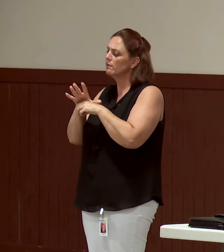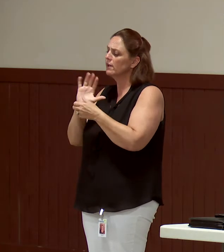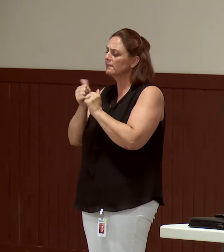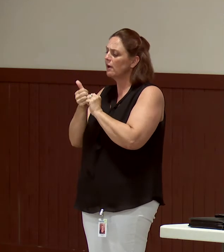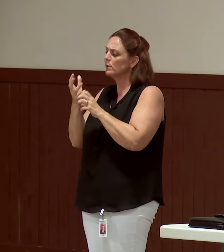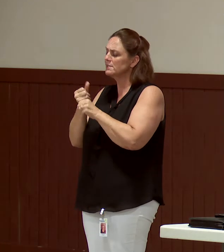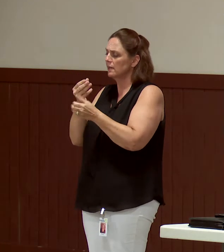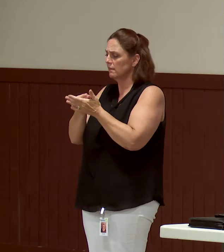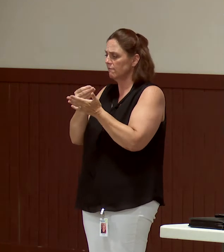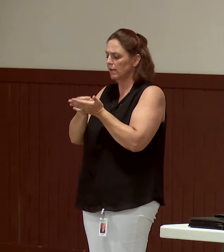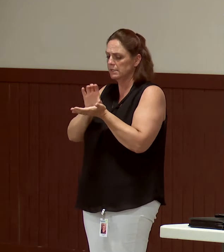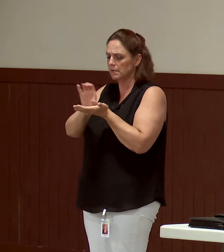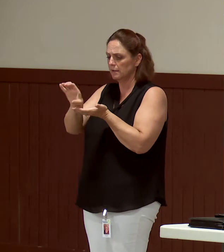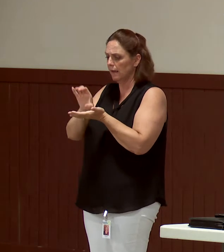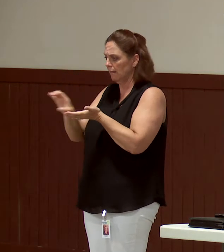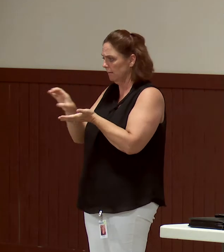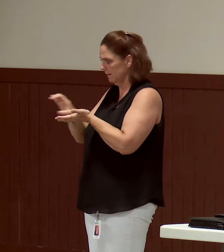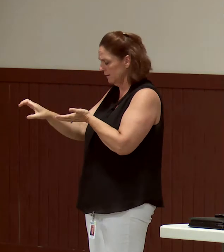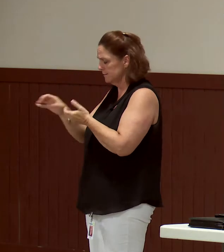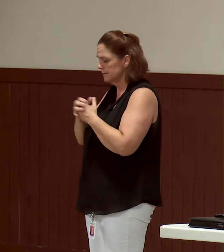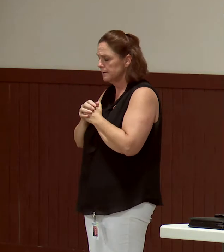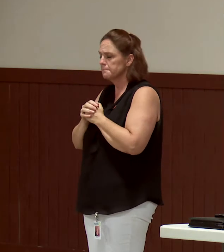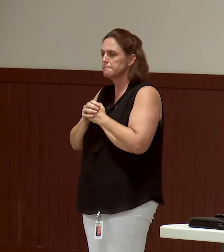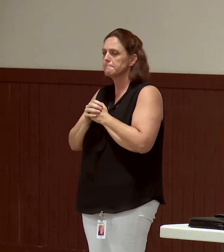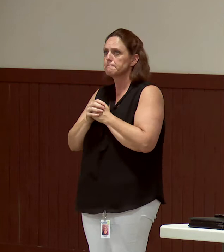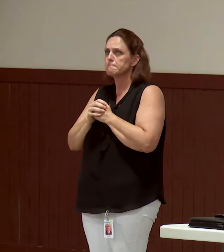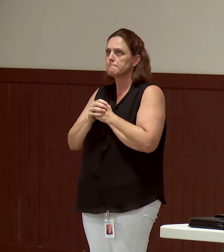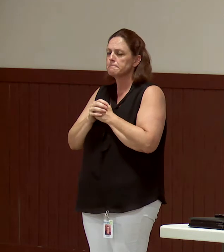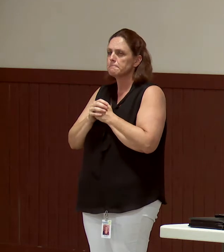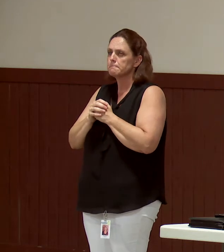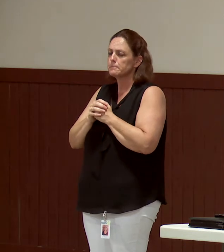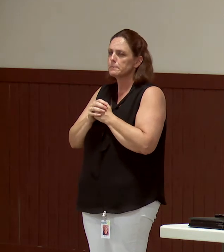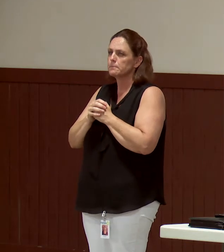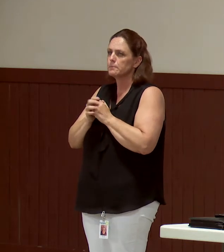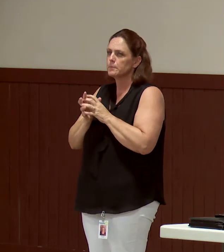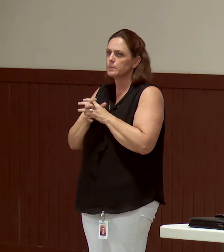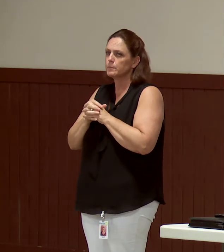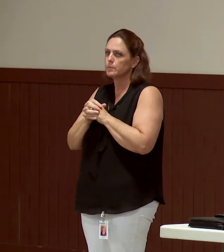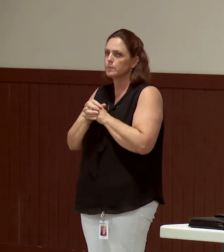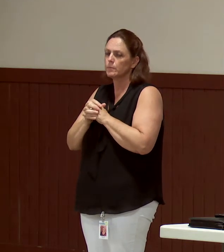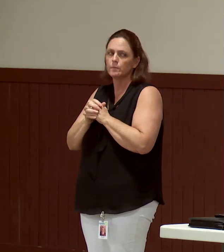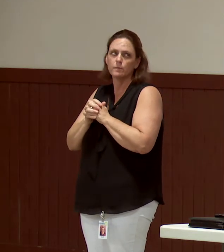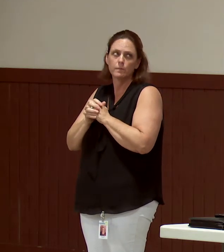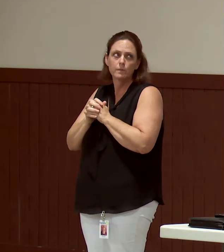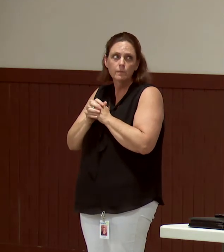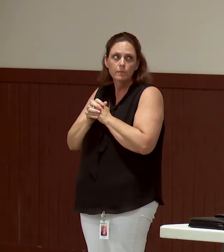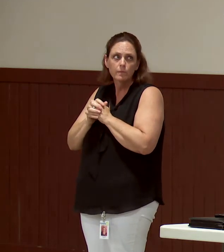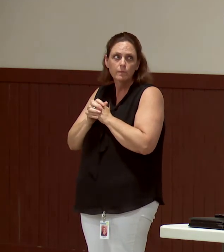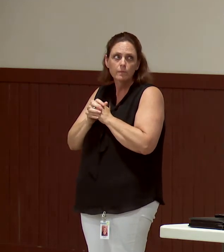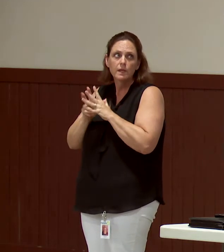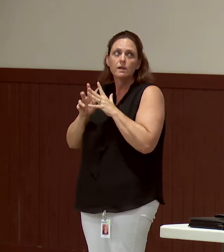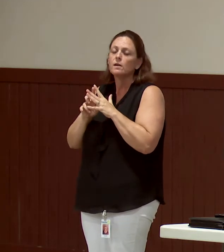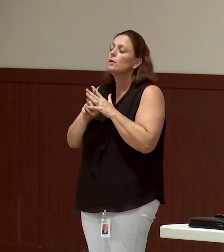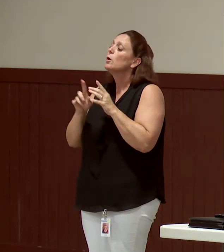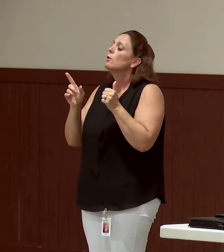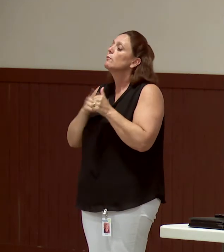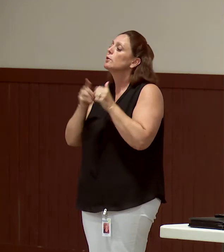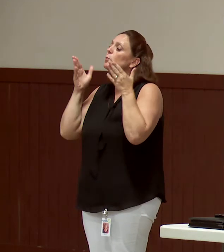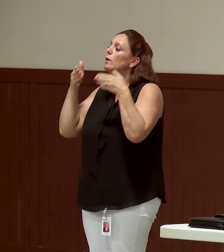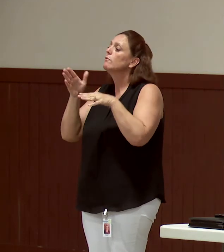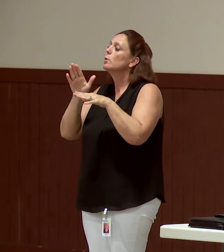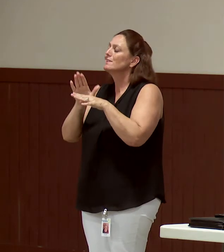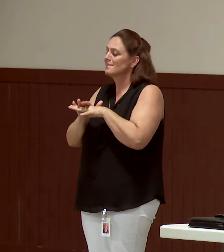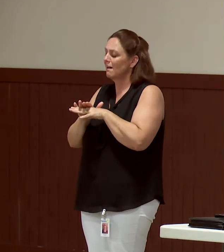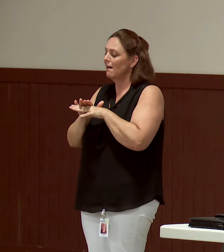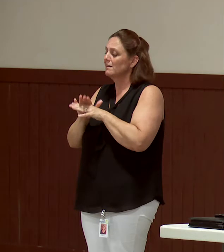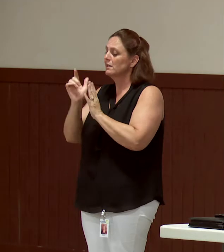again, I've taken this directly from the Act language from the Act itself. I'm going to read